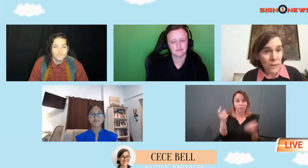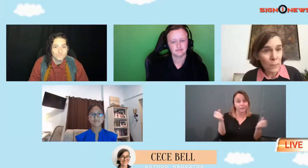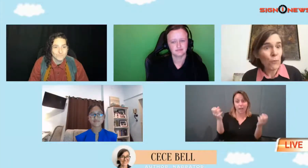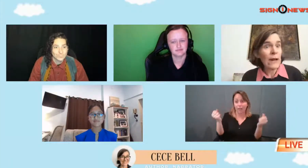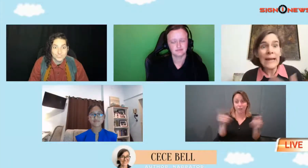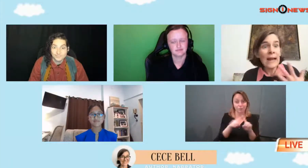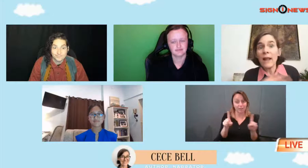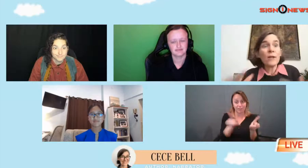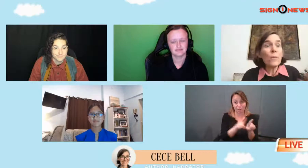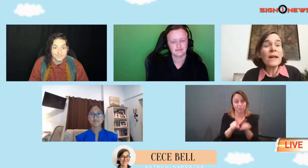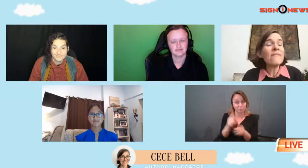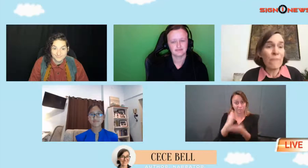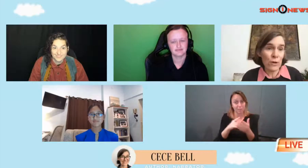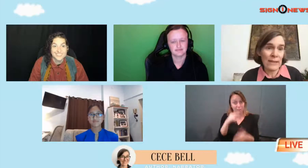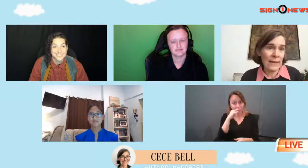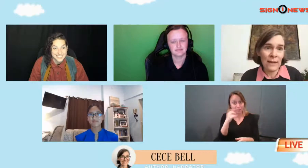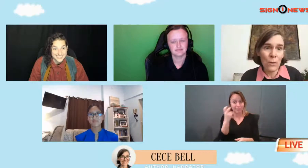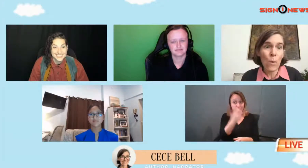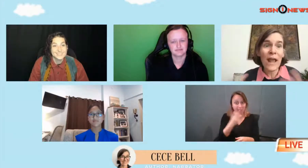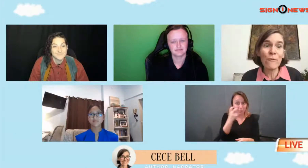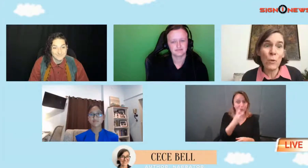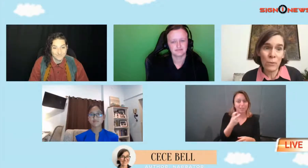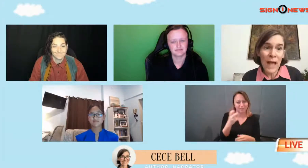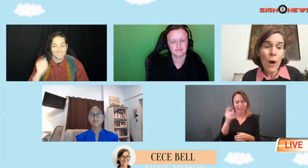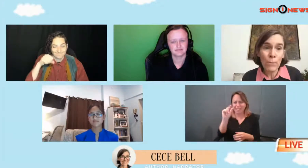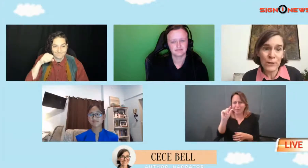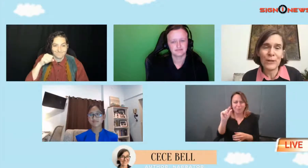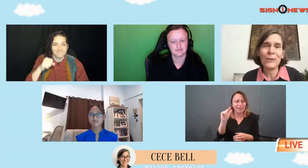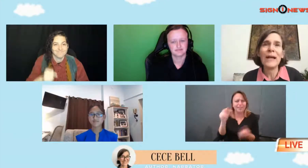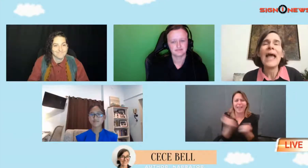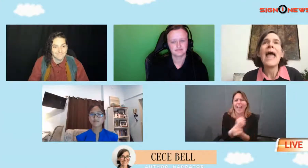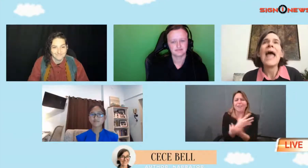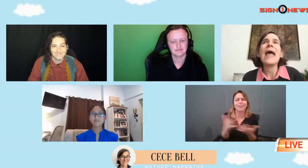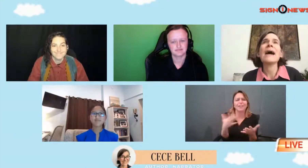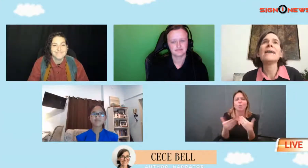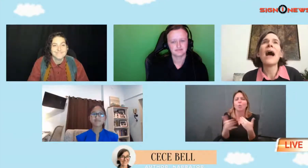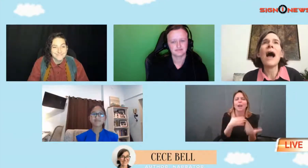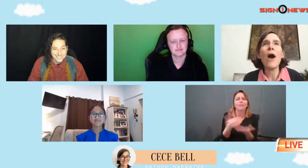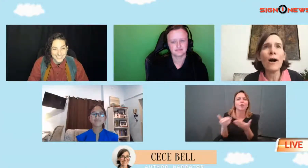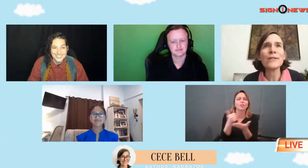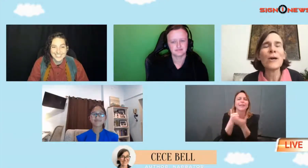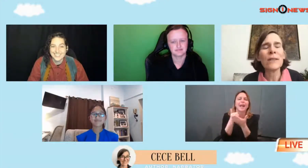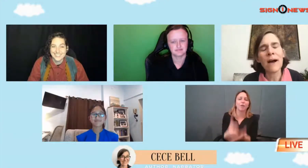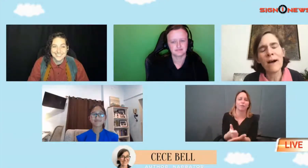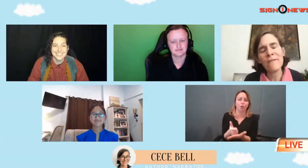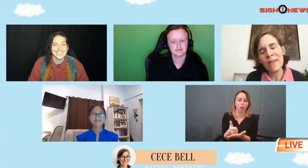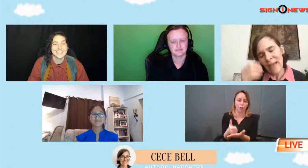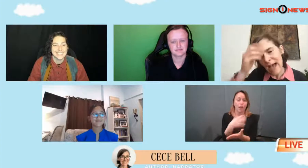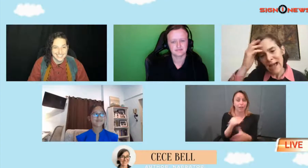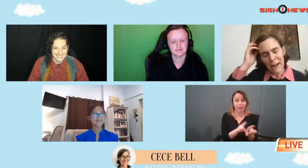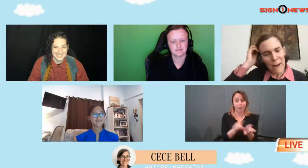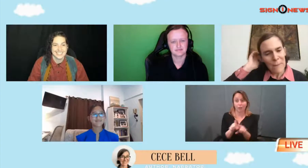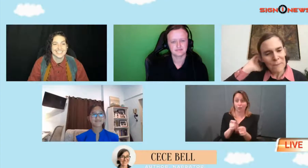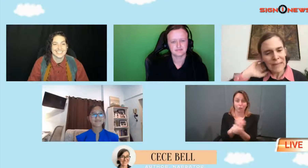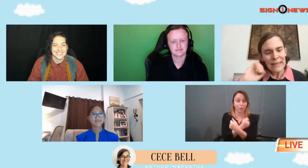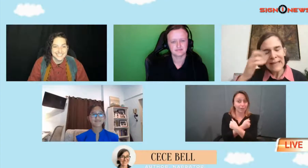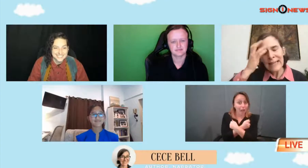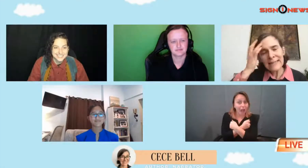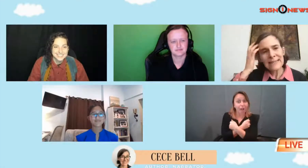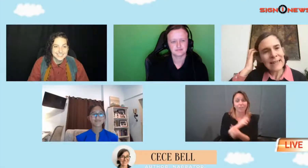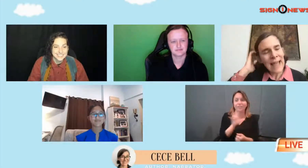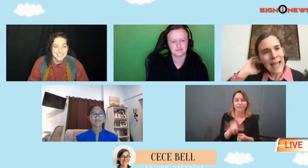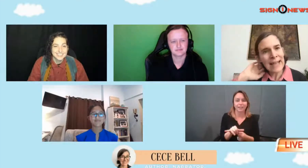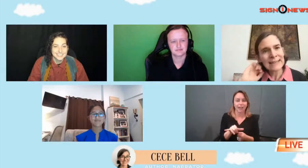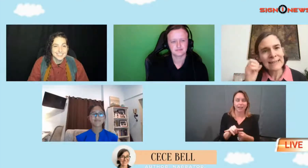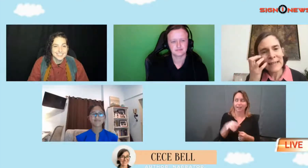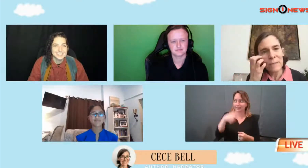also some lip reading and a little bit of everything, whatever helps you. And I also love that